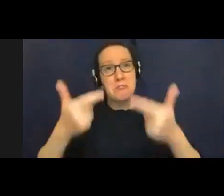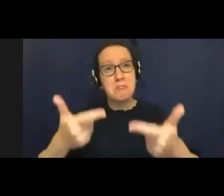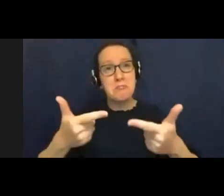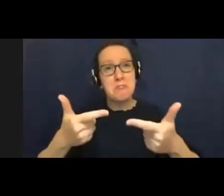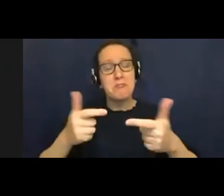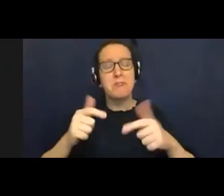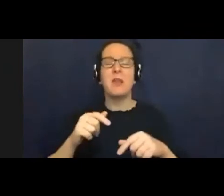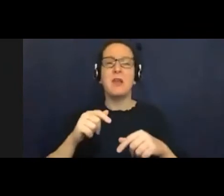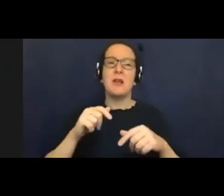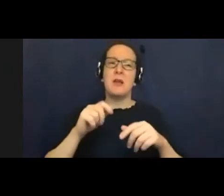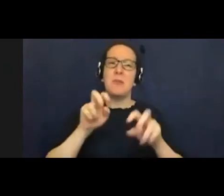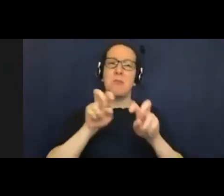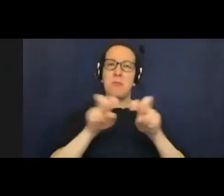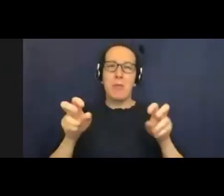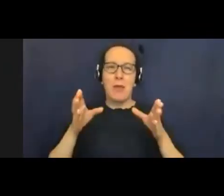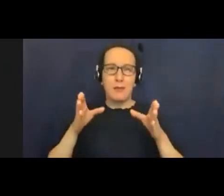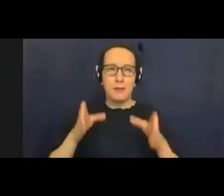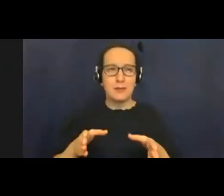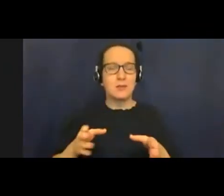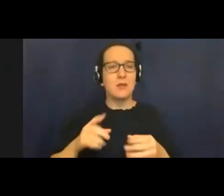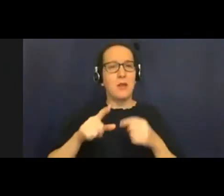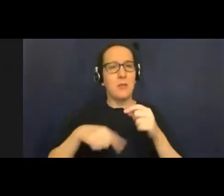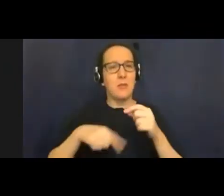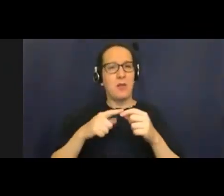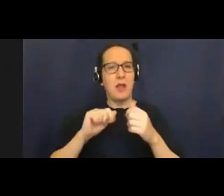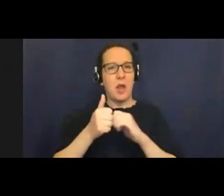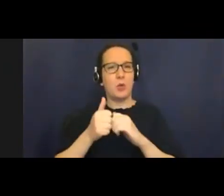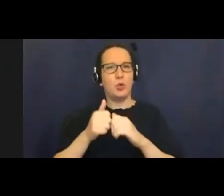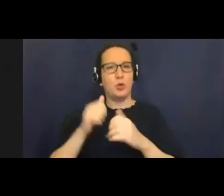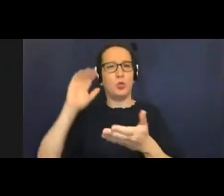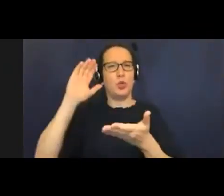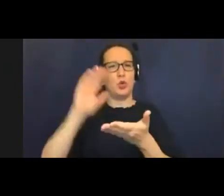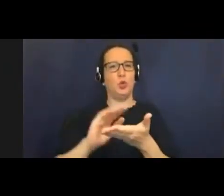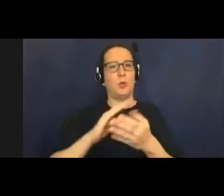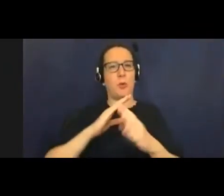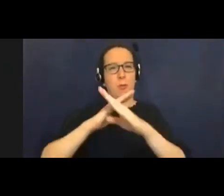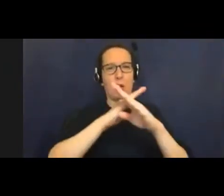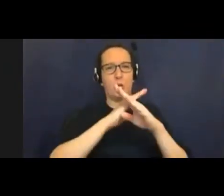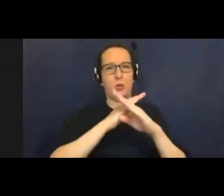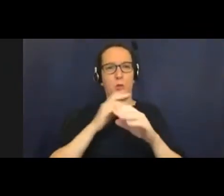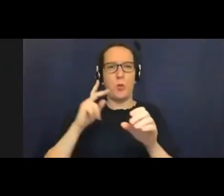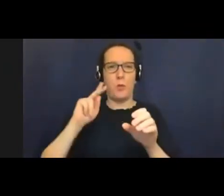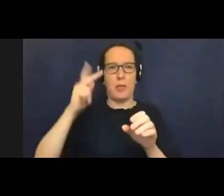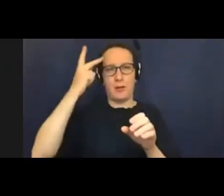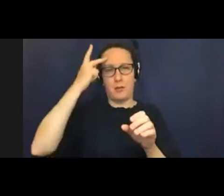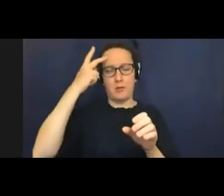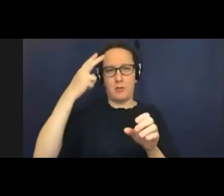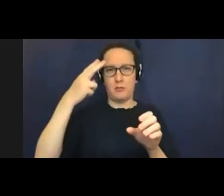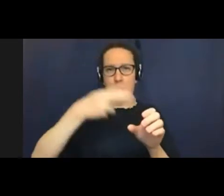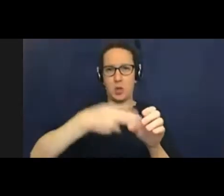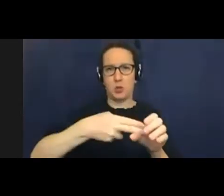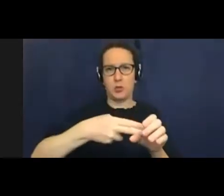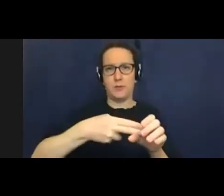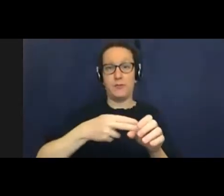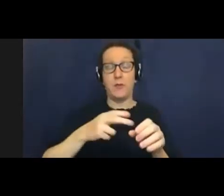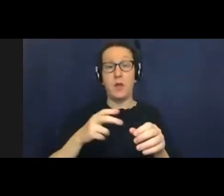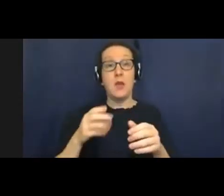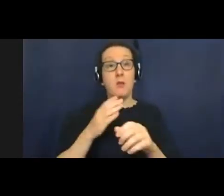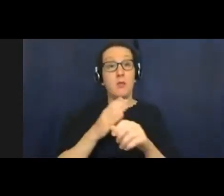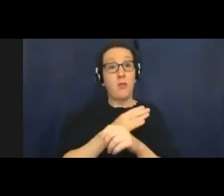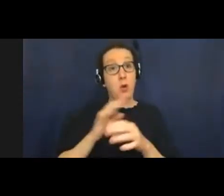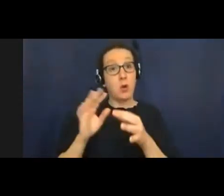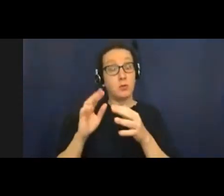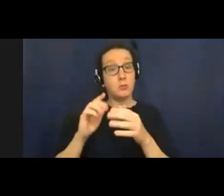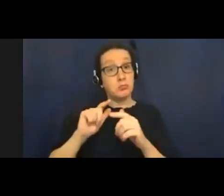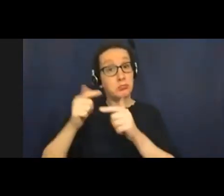to political exclusion. And first up, before I hand over to our first panelist, Seinep, Dyikanbaeva,